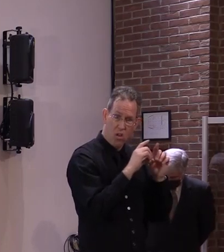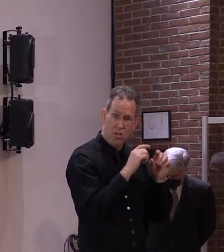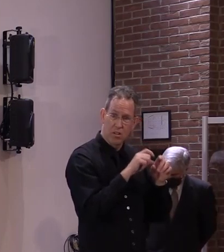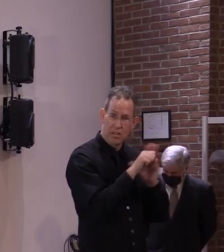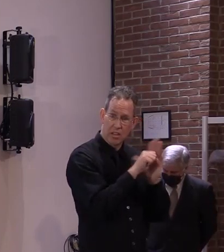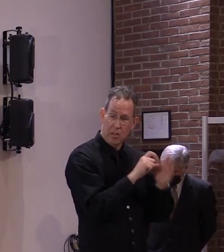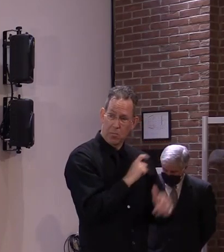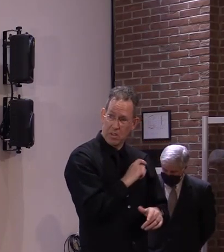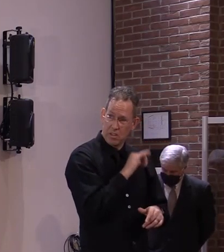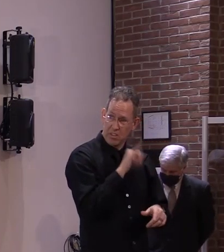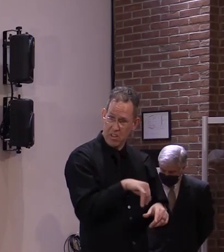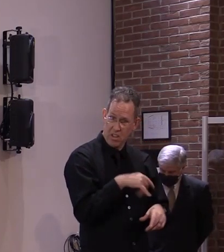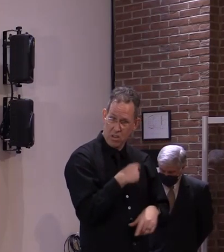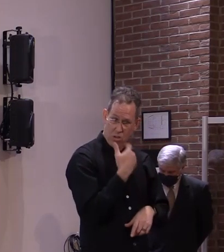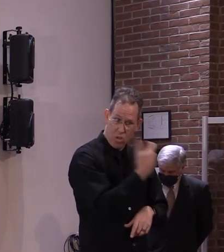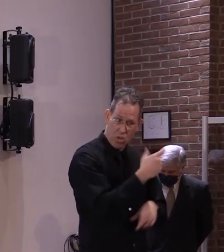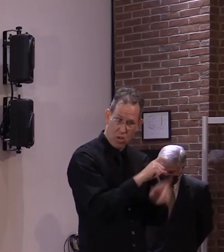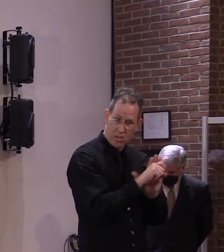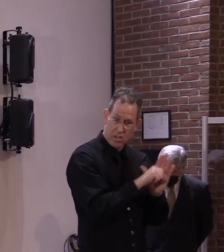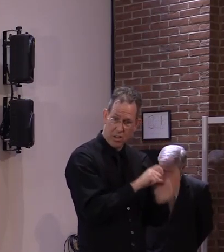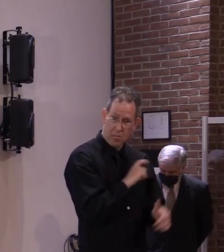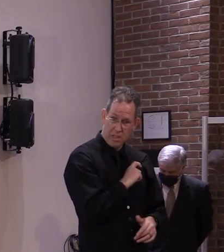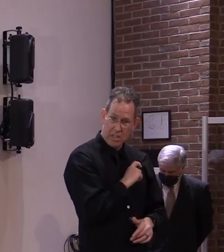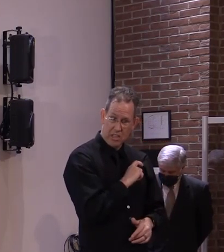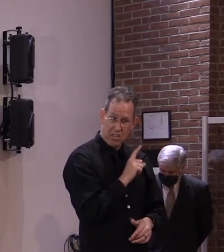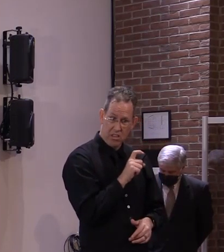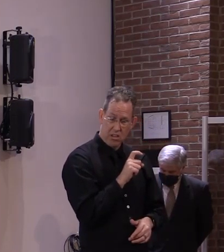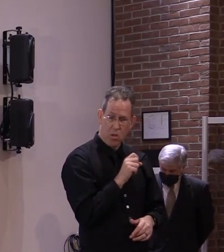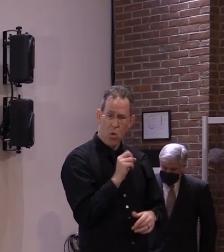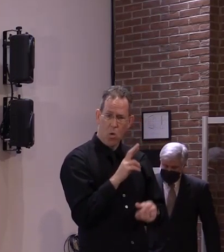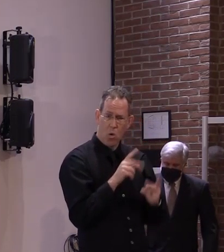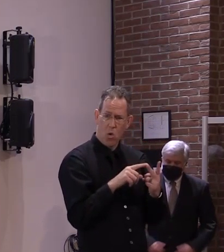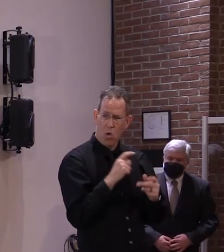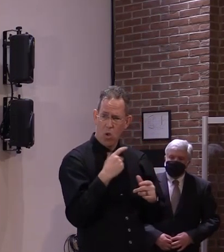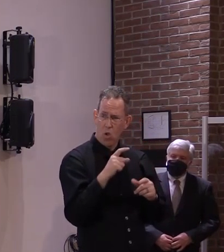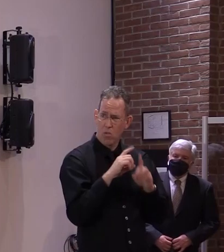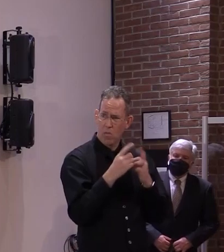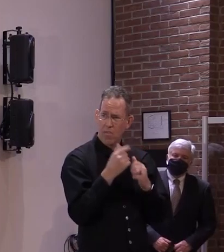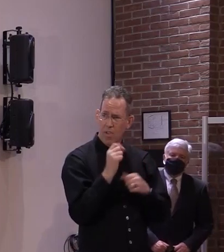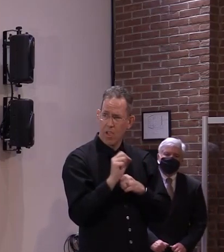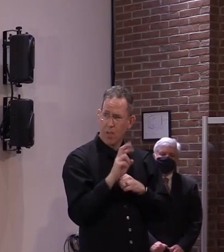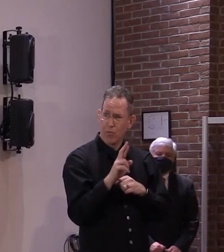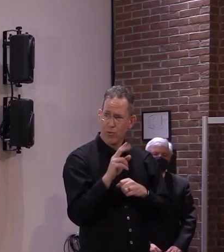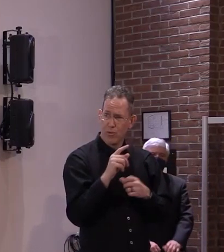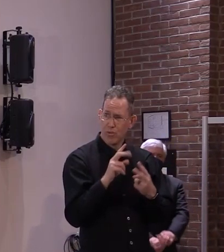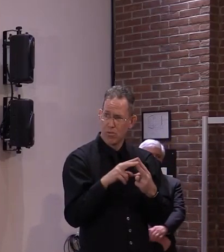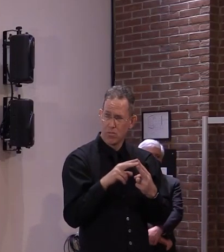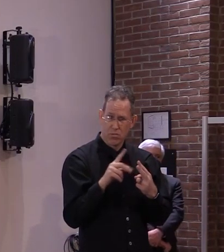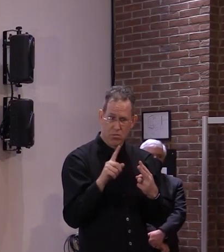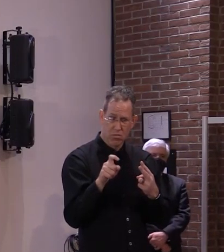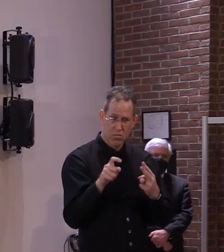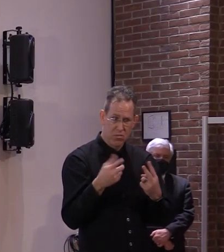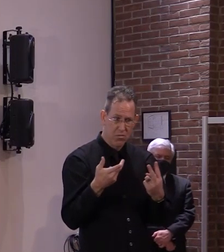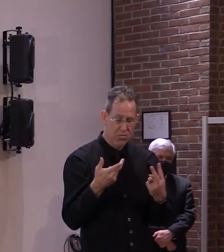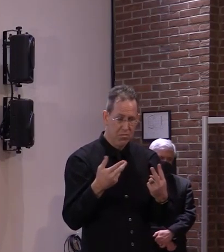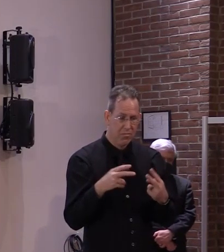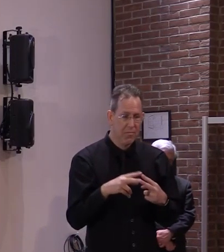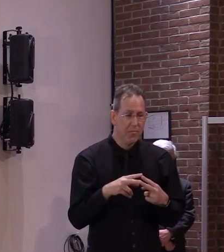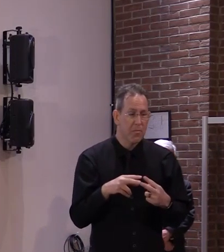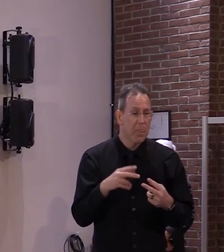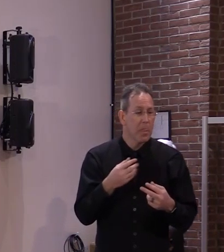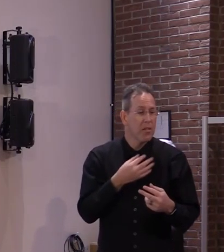That's our primary advice. We do get a daily report that comes from various state agencies where things may